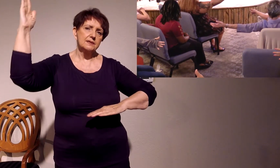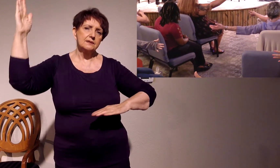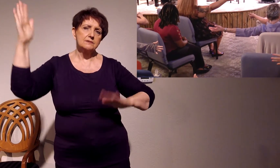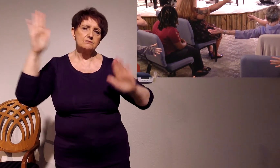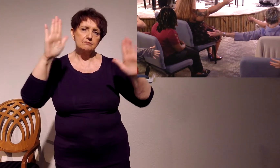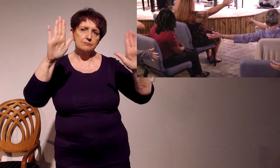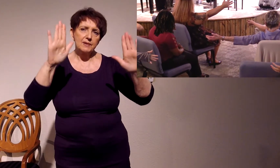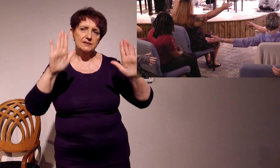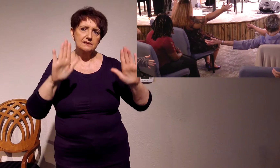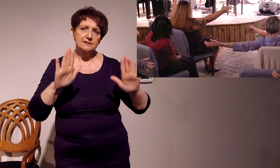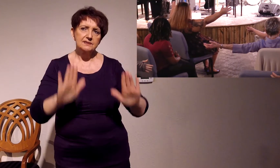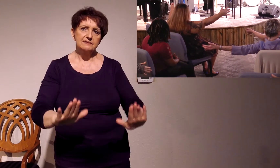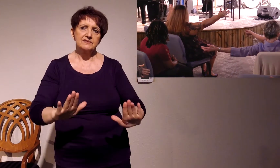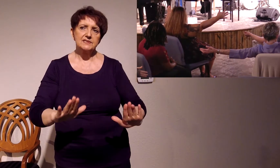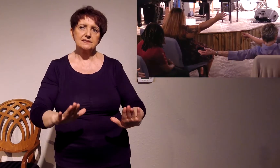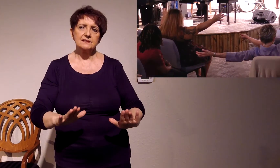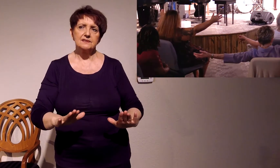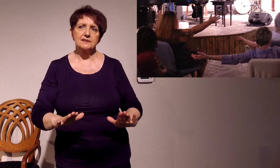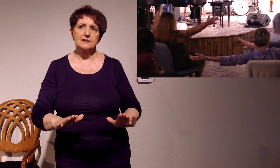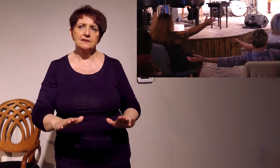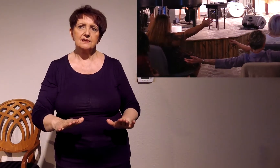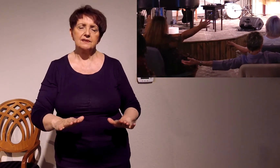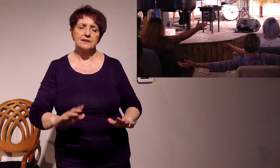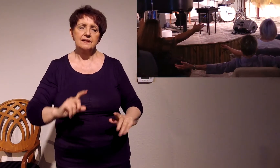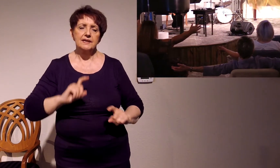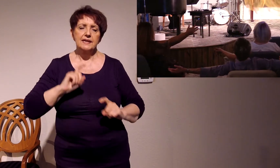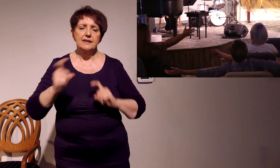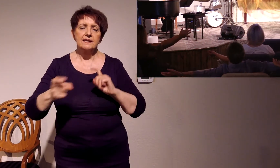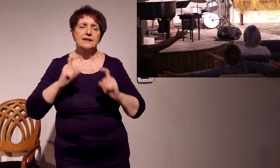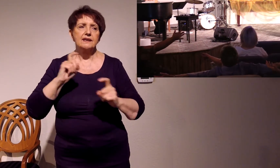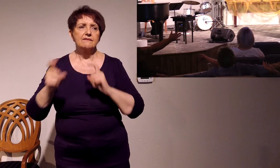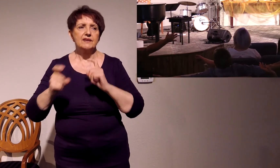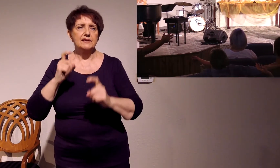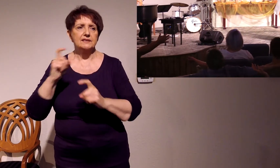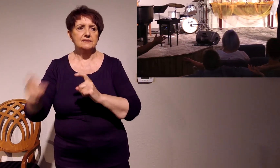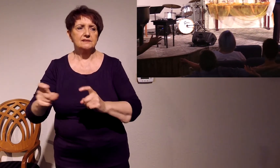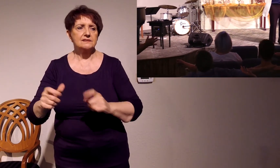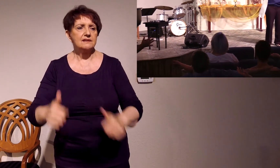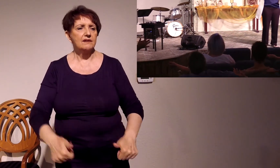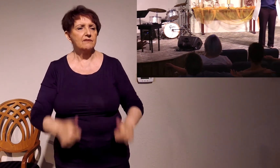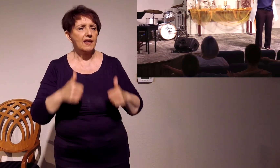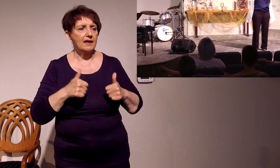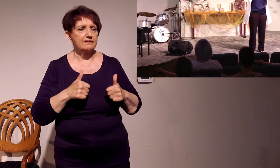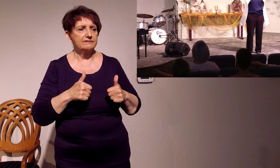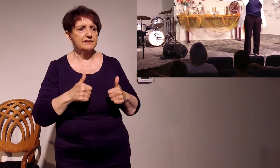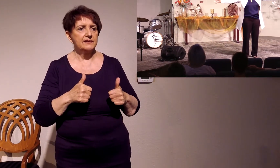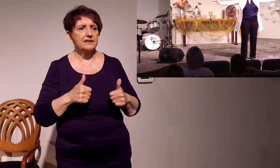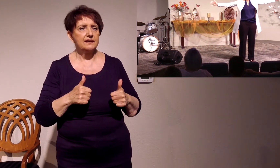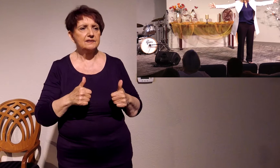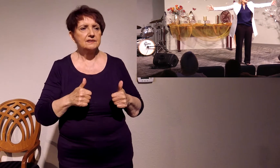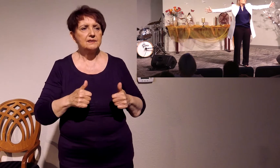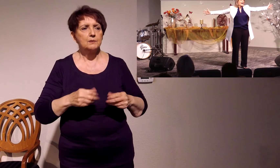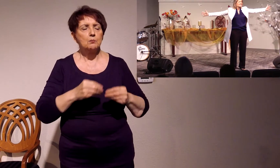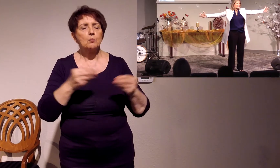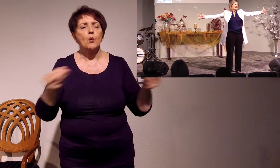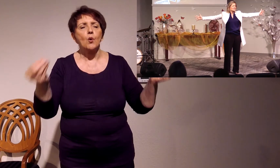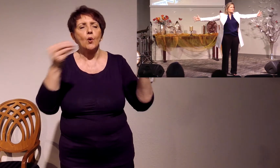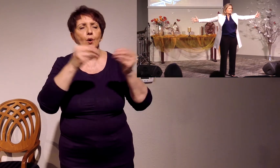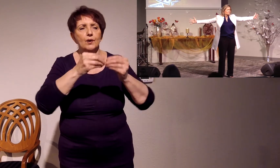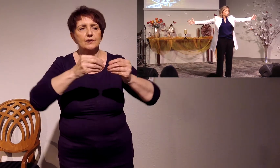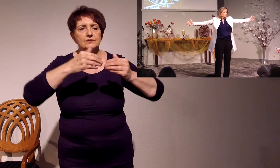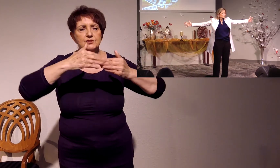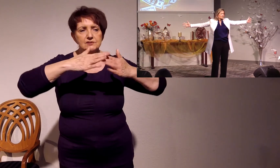magnificent, unabashed giving thing known as life itself, just a little more. Open up as